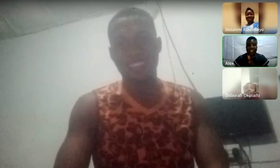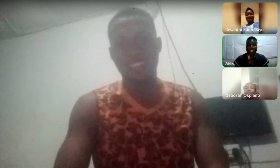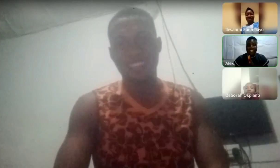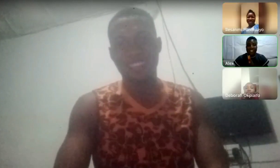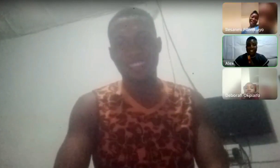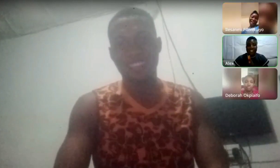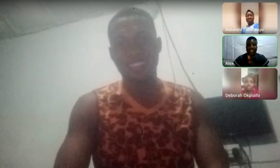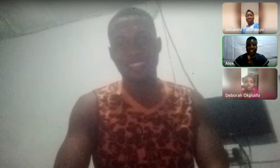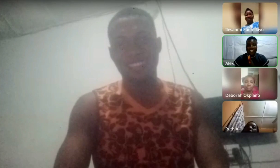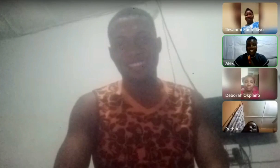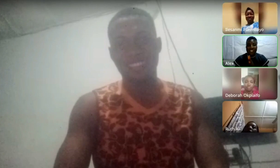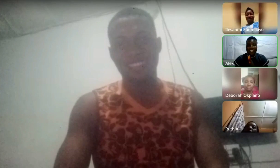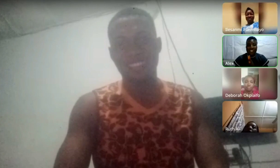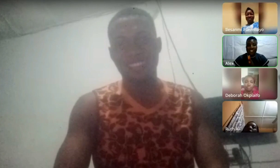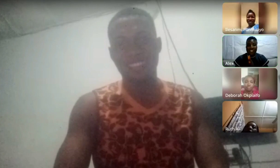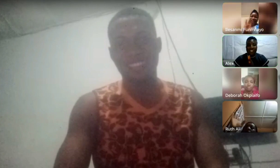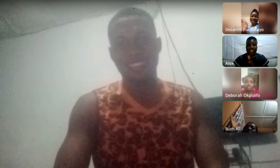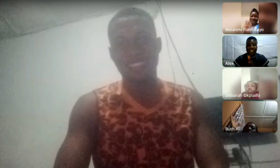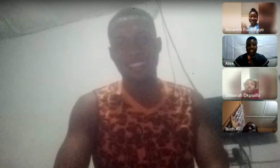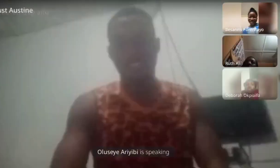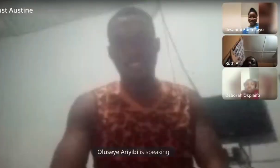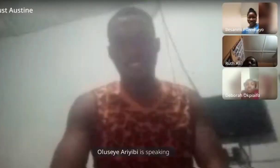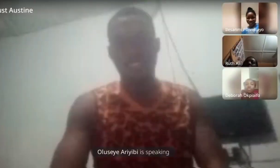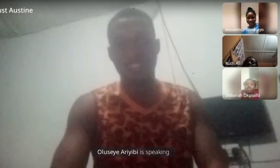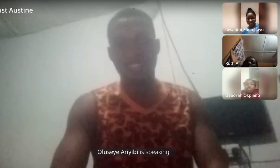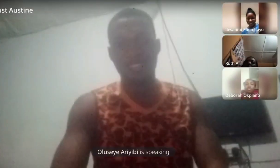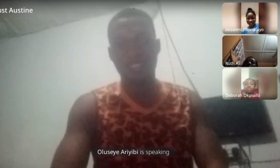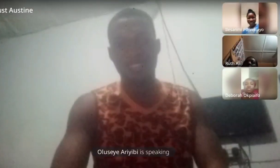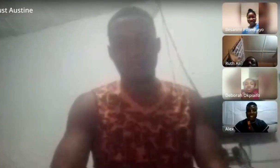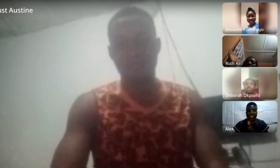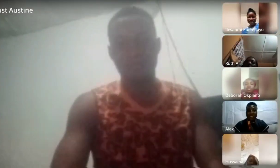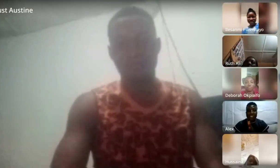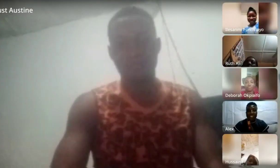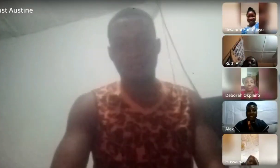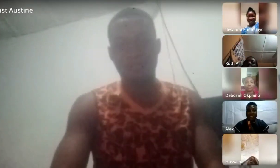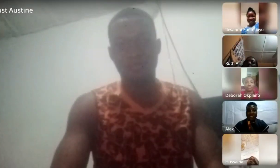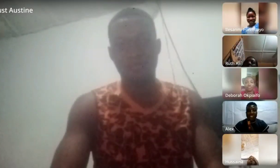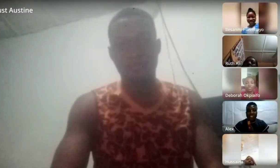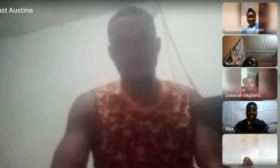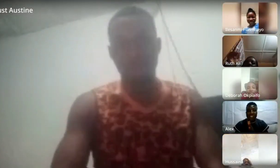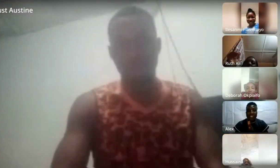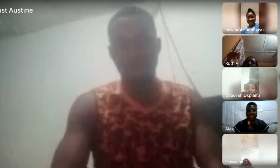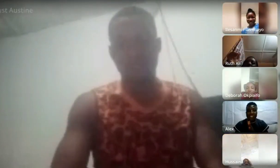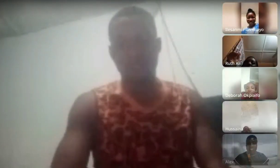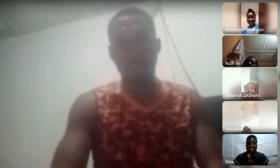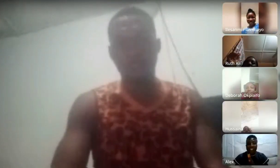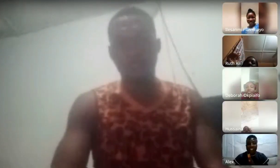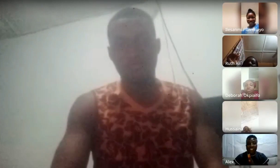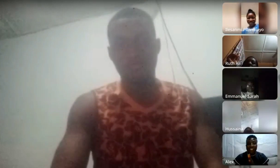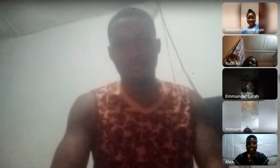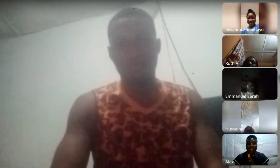Good evening. Good evening, everyone. Good evening. Thank you so